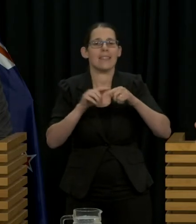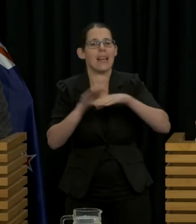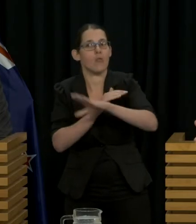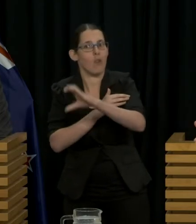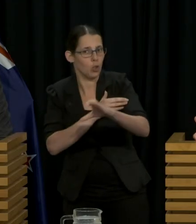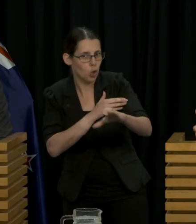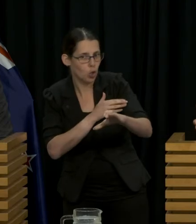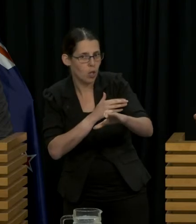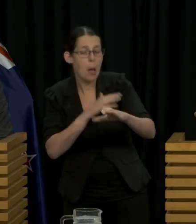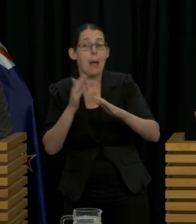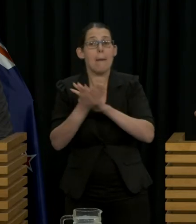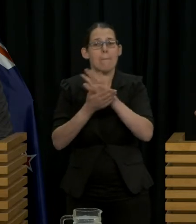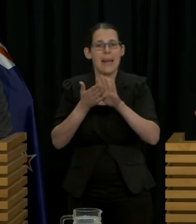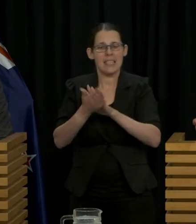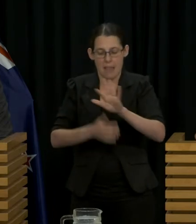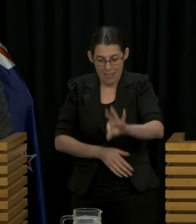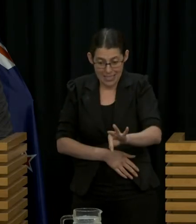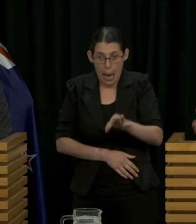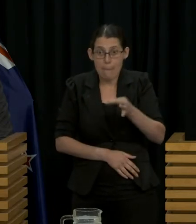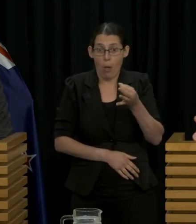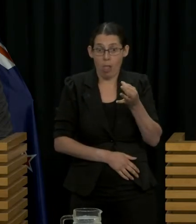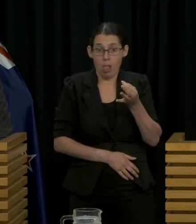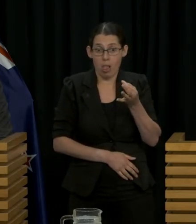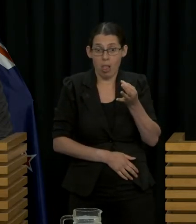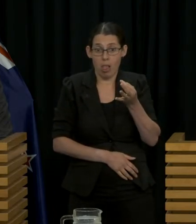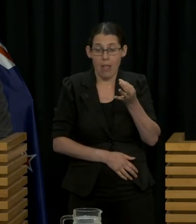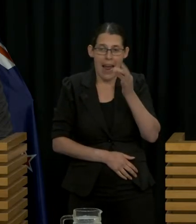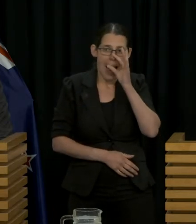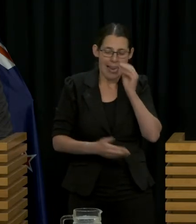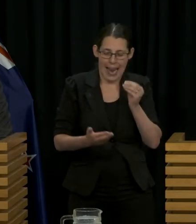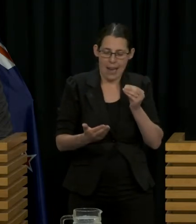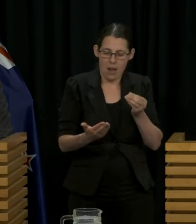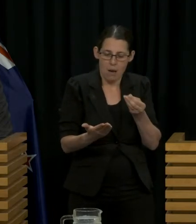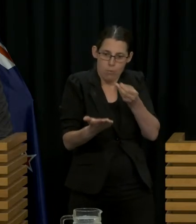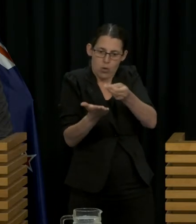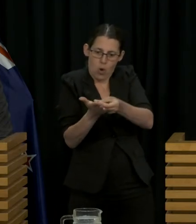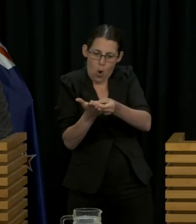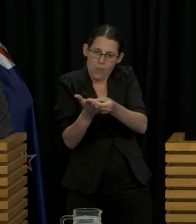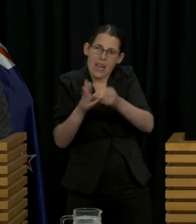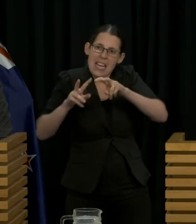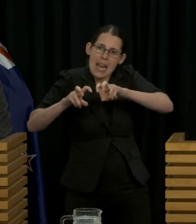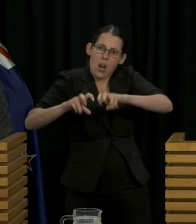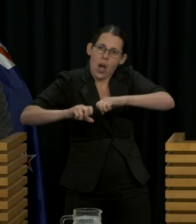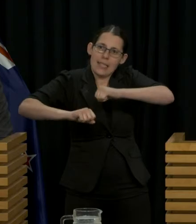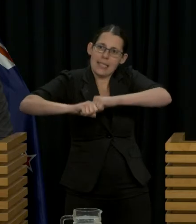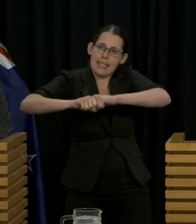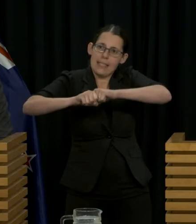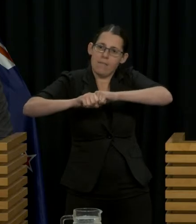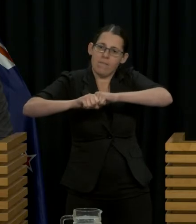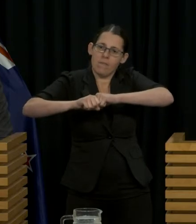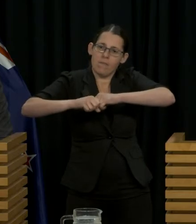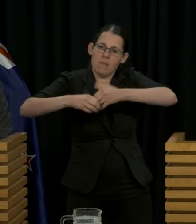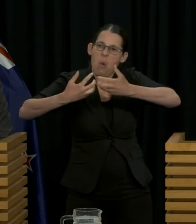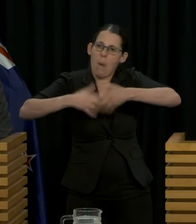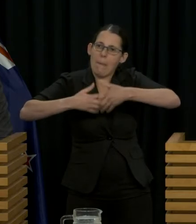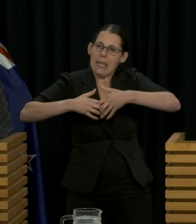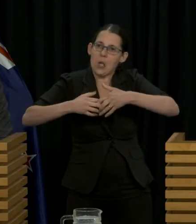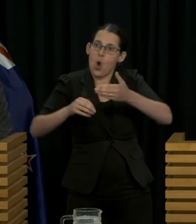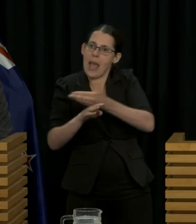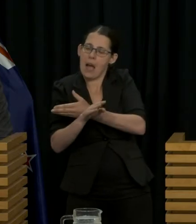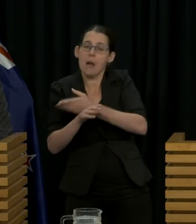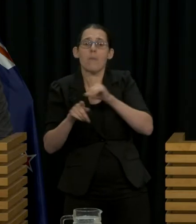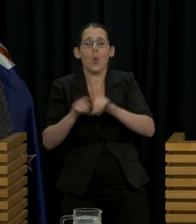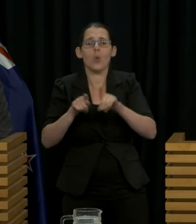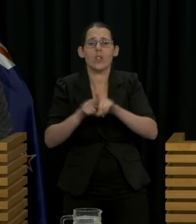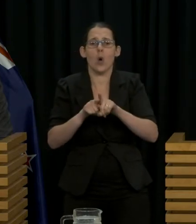the sample could be got on the analyser earlier, but then I dare say the matching with earlier genomes,